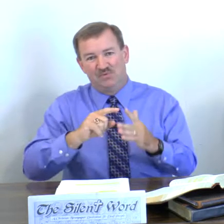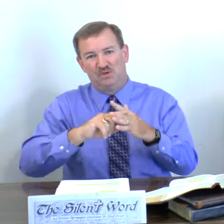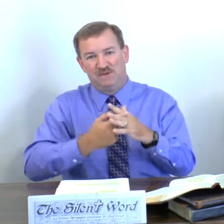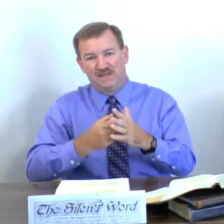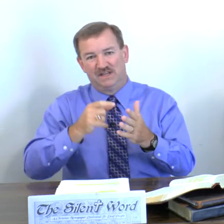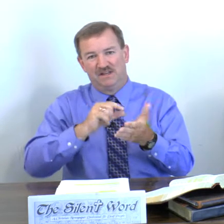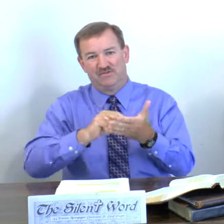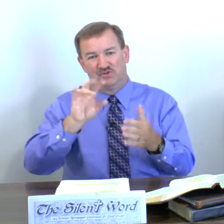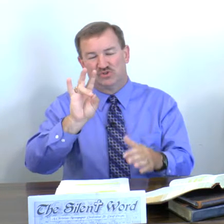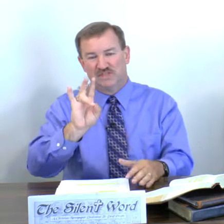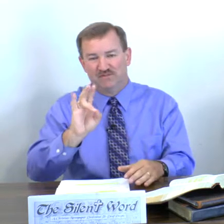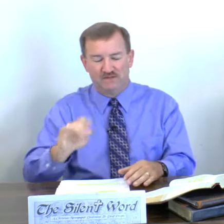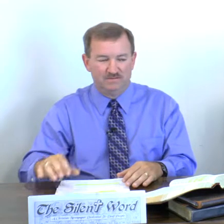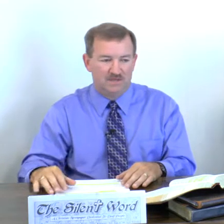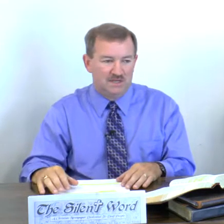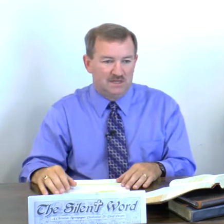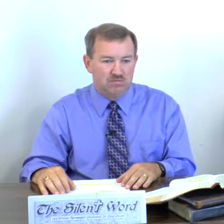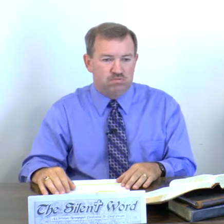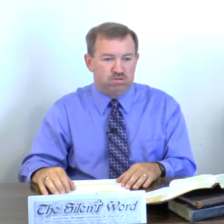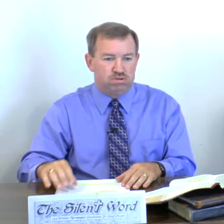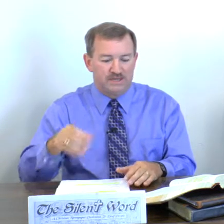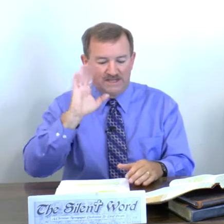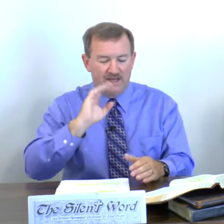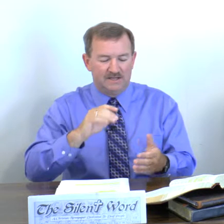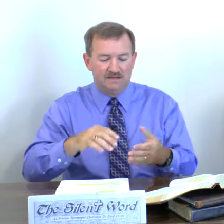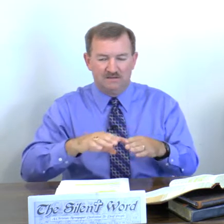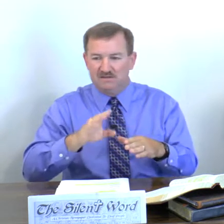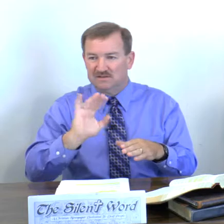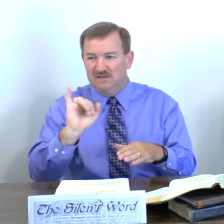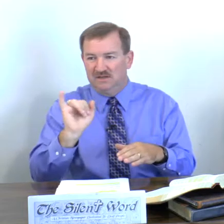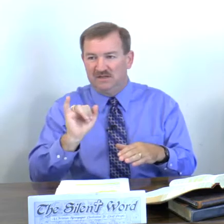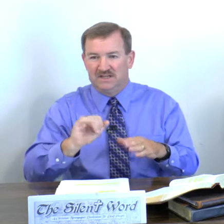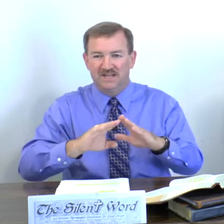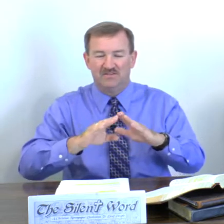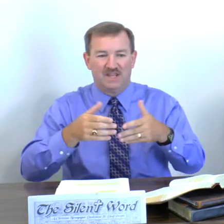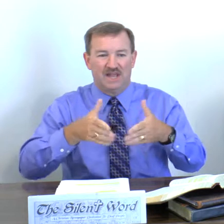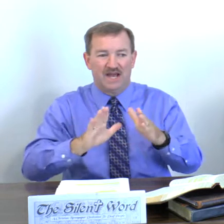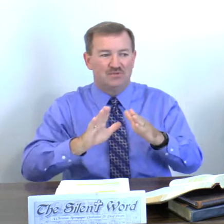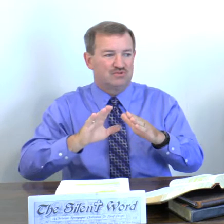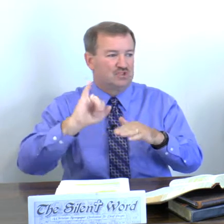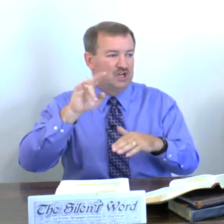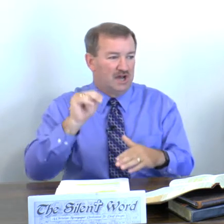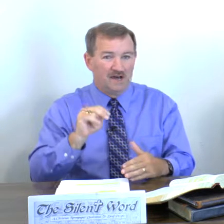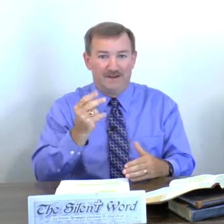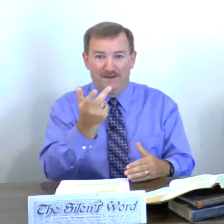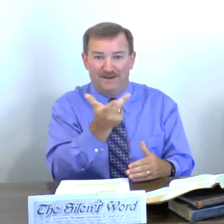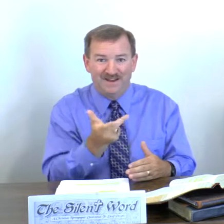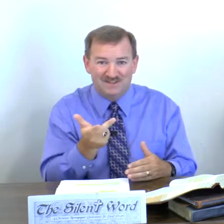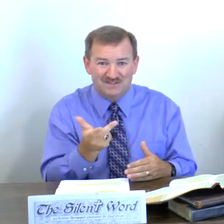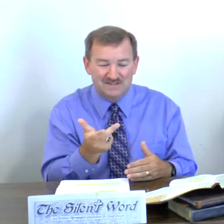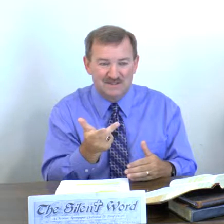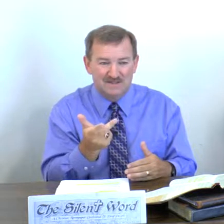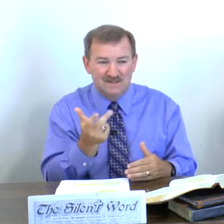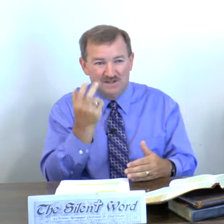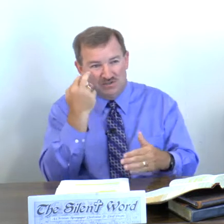we begin in verse 7. And God kind of allows John and us to